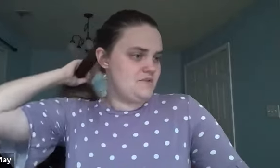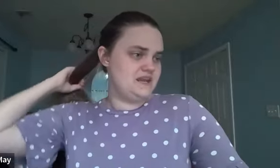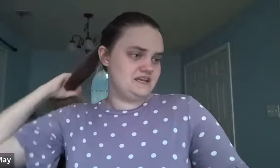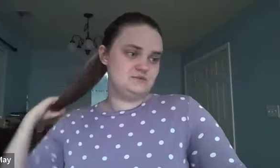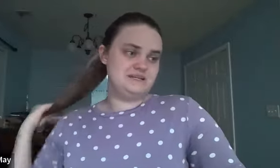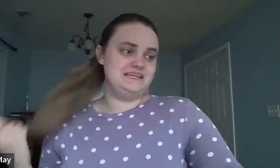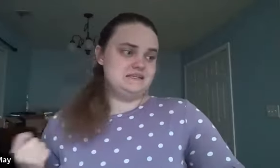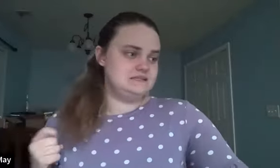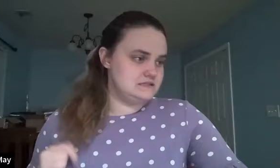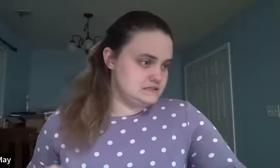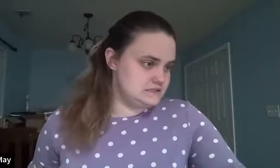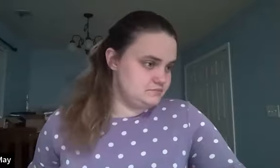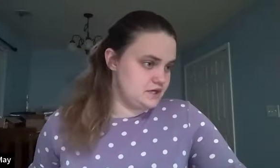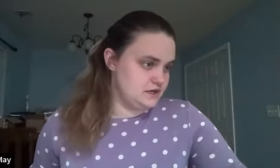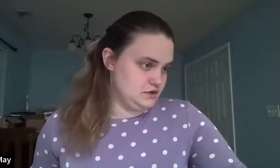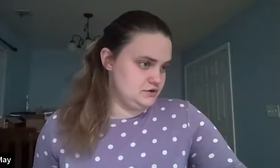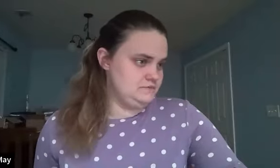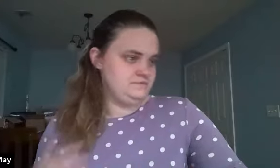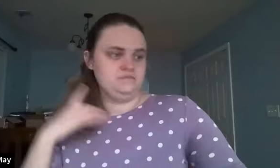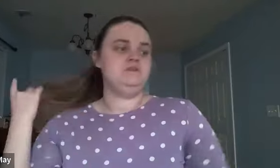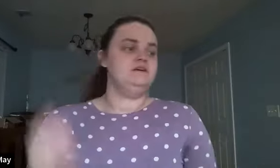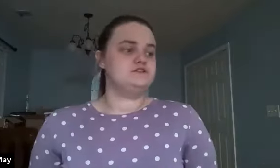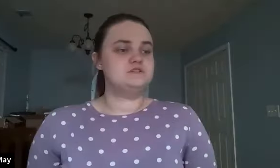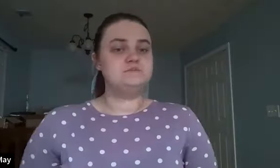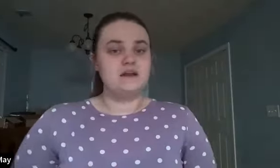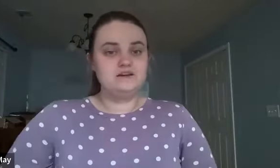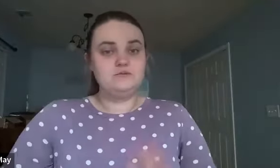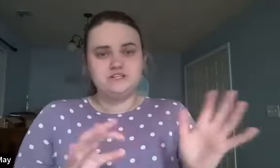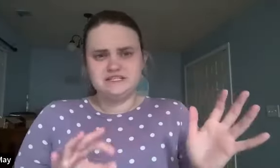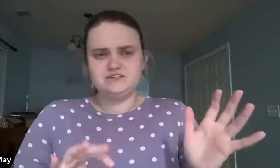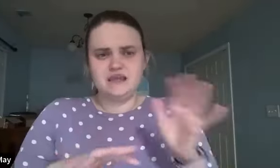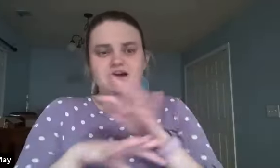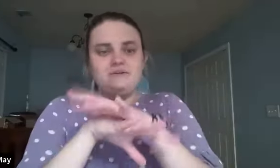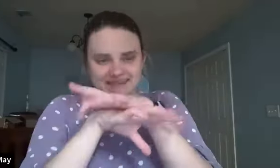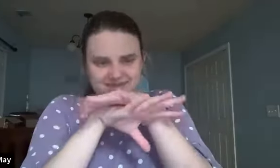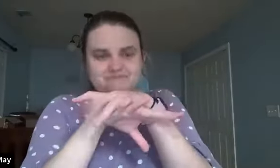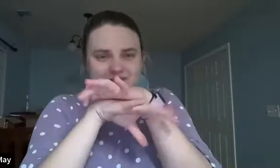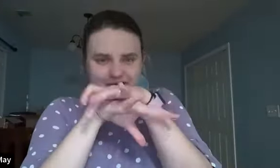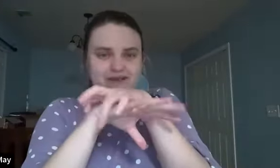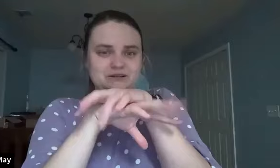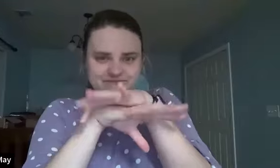The next one is spider. So spider we did during Halloween. Yep, spider.